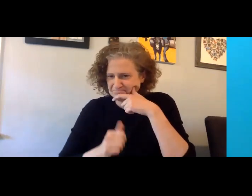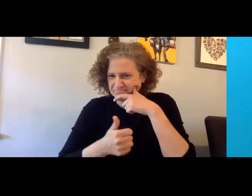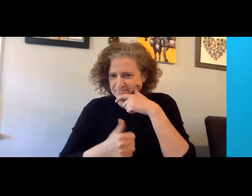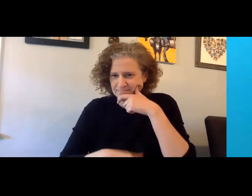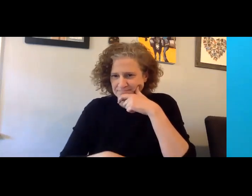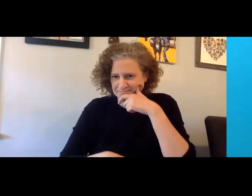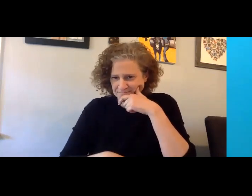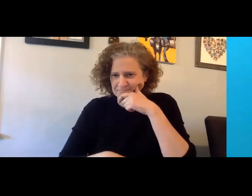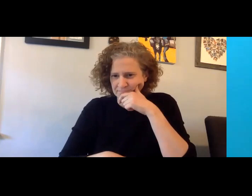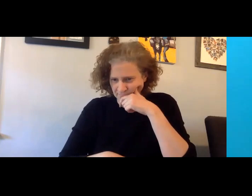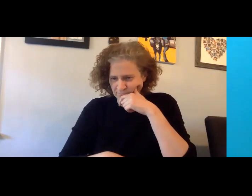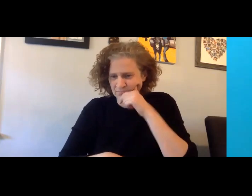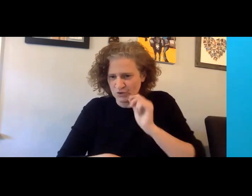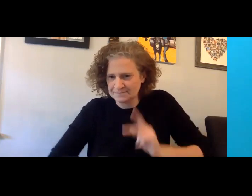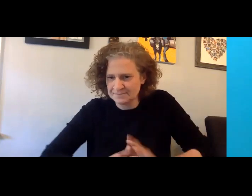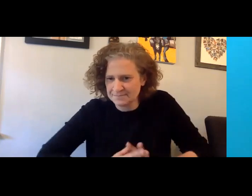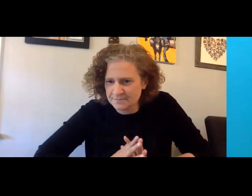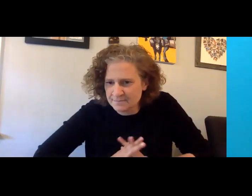looks like this, okay.